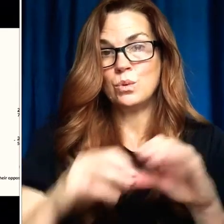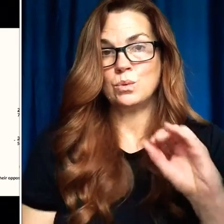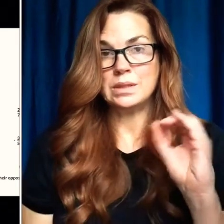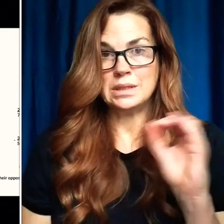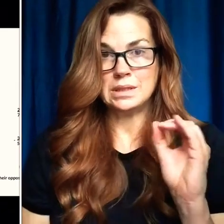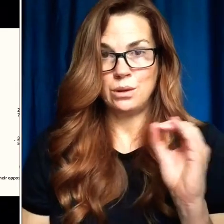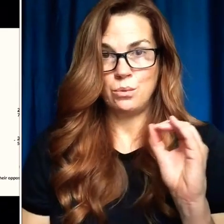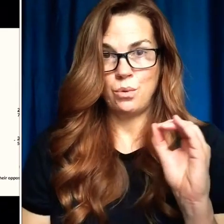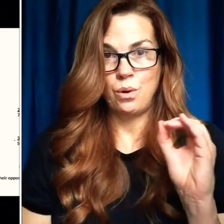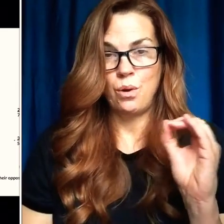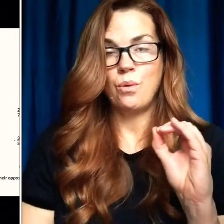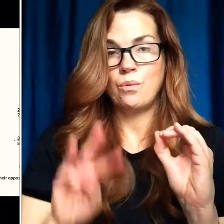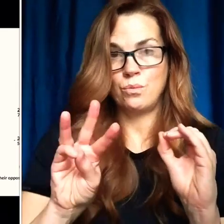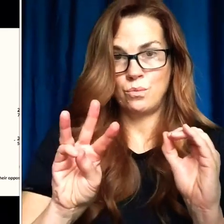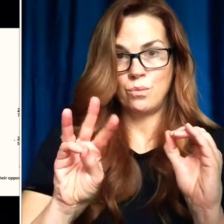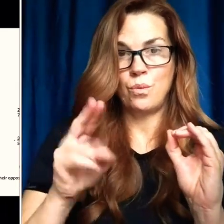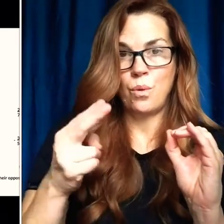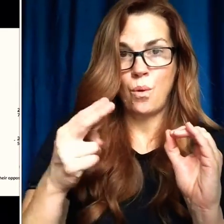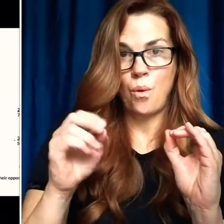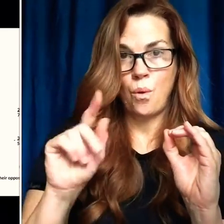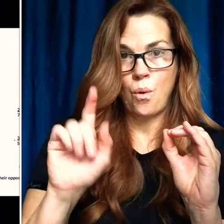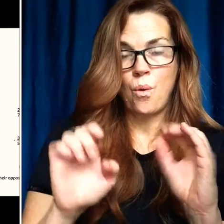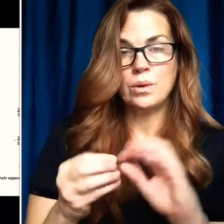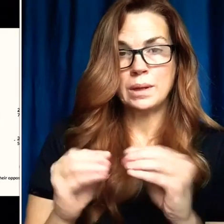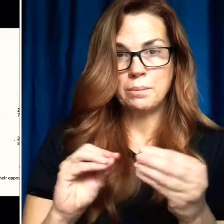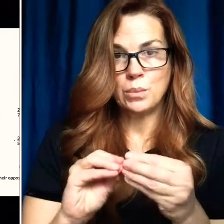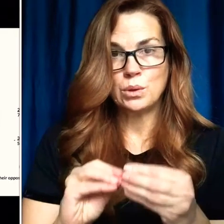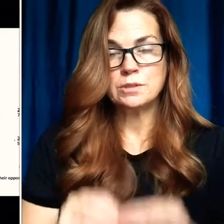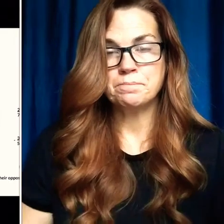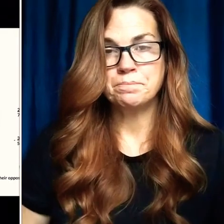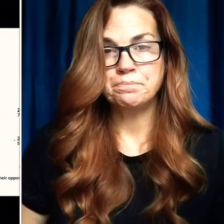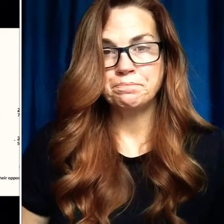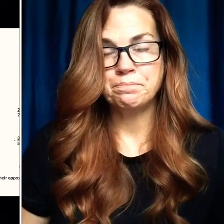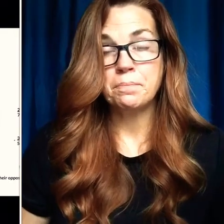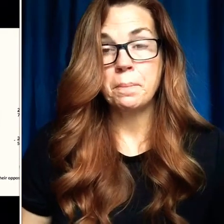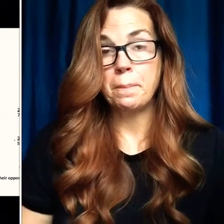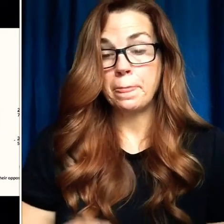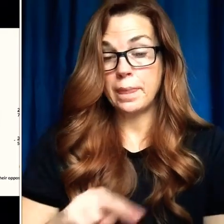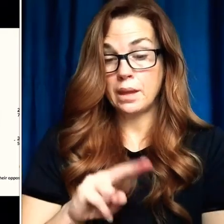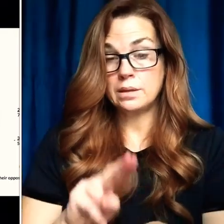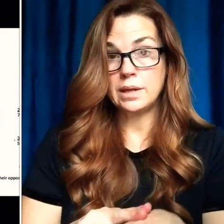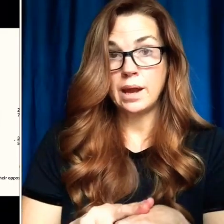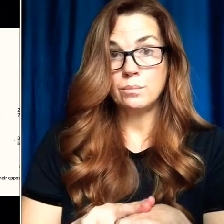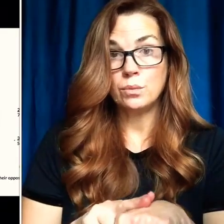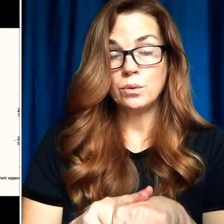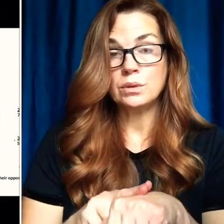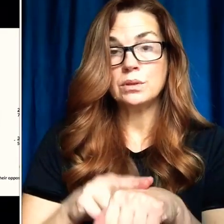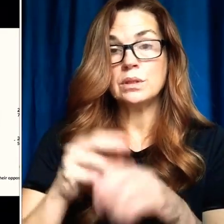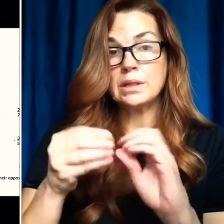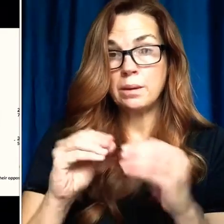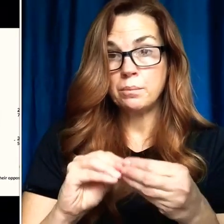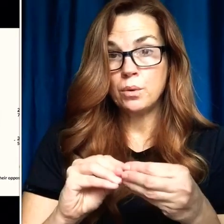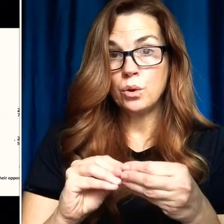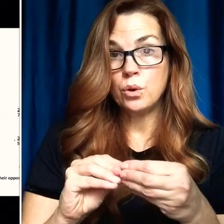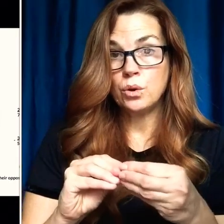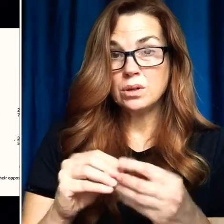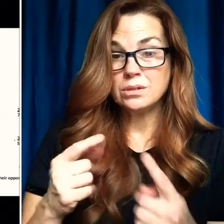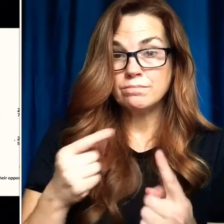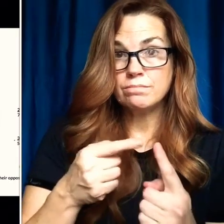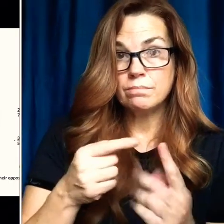Natural numbers allow us to count things. Whole numbers now give us the opportunity to express the absence of value with